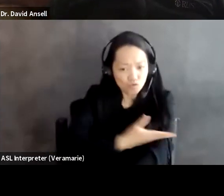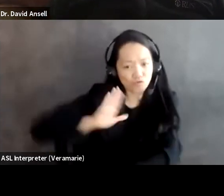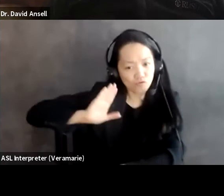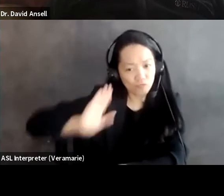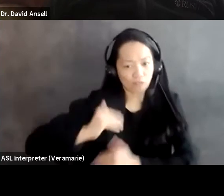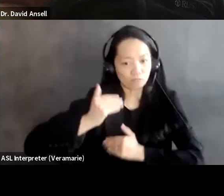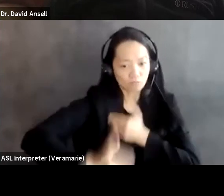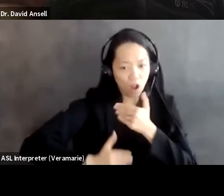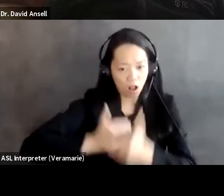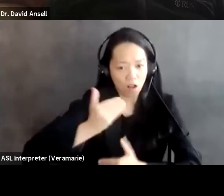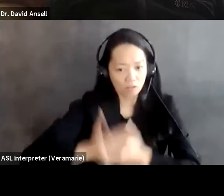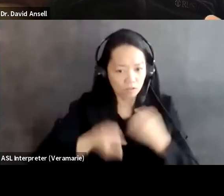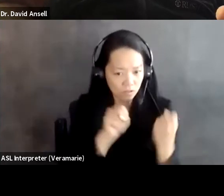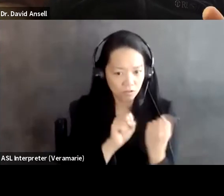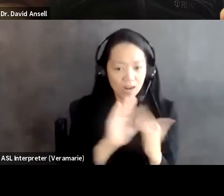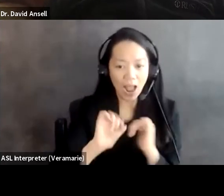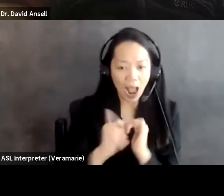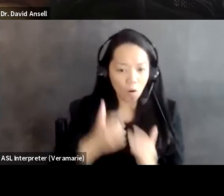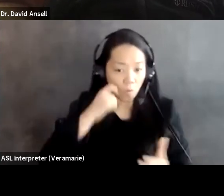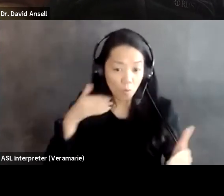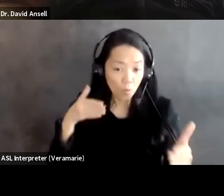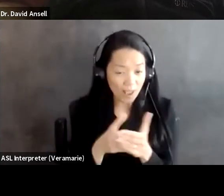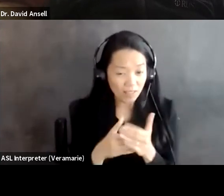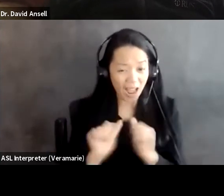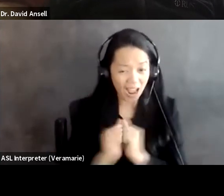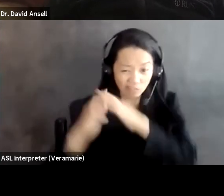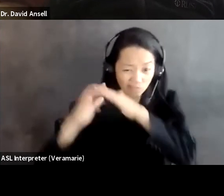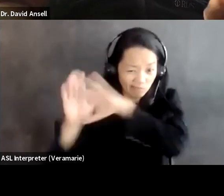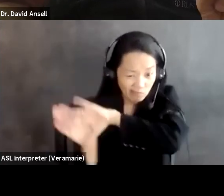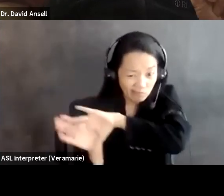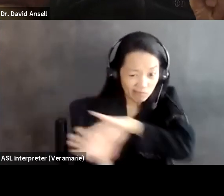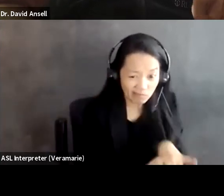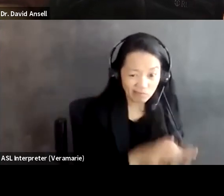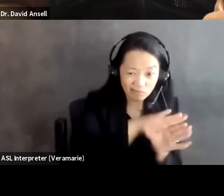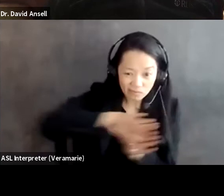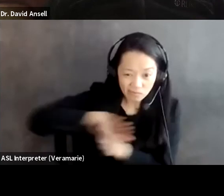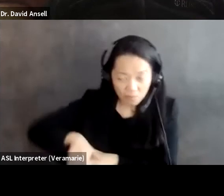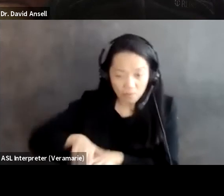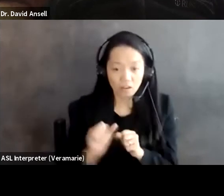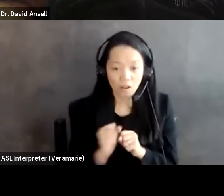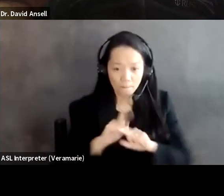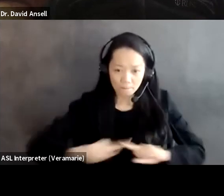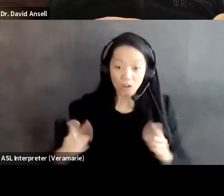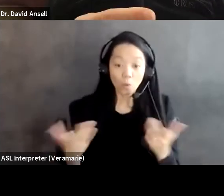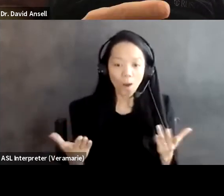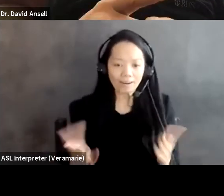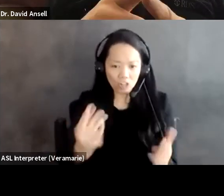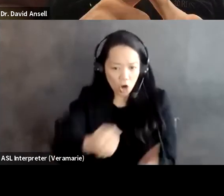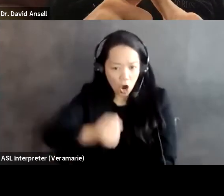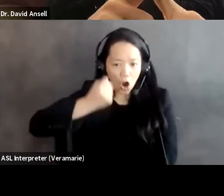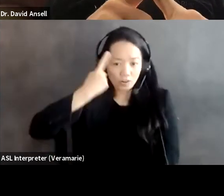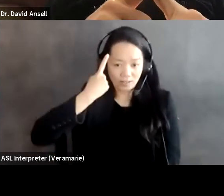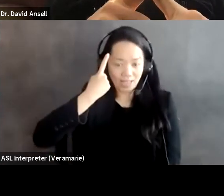to dismantle it. And if I could say, you guys said for 3, but I'm going to do 4, is understand that these